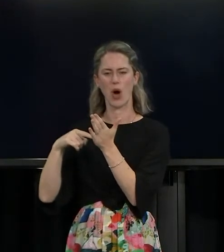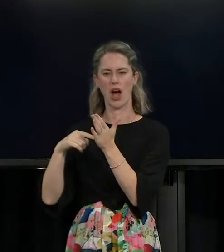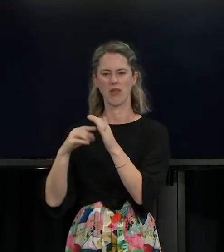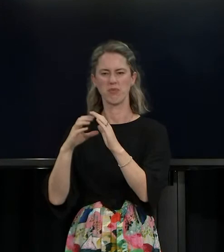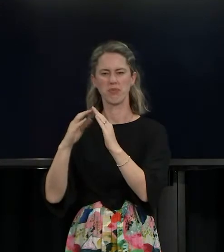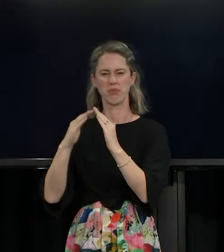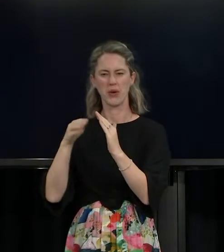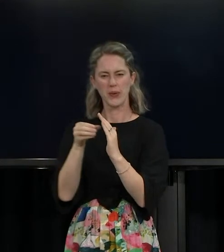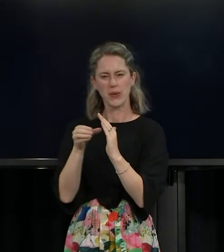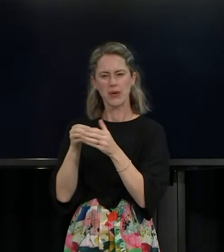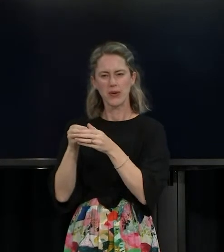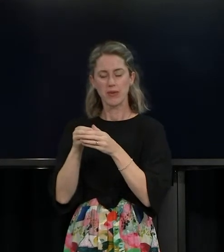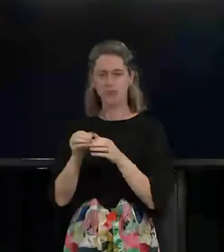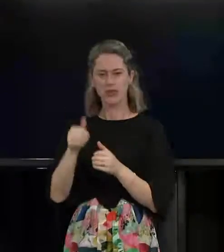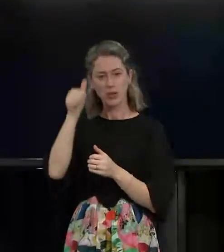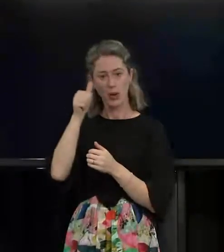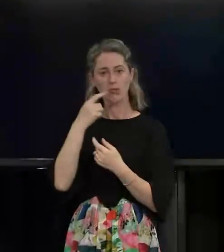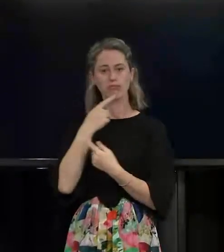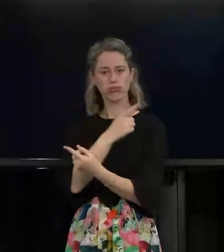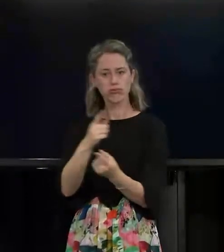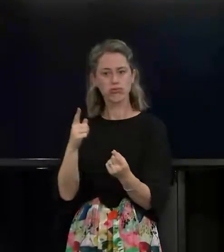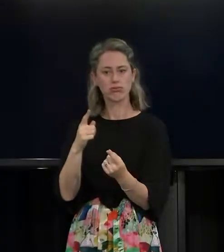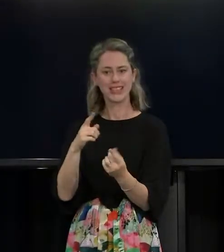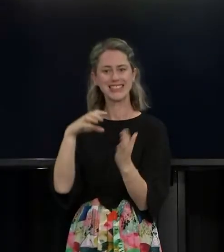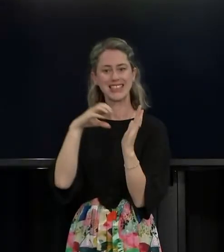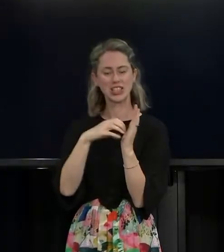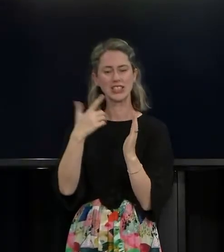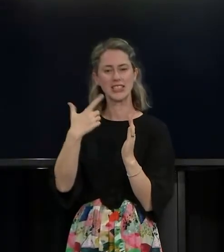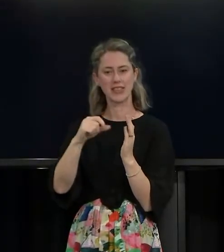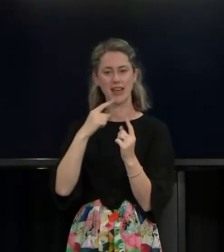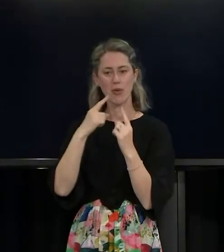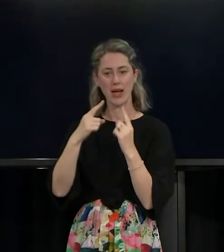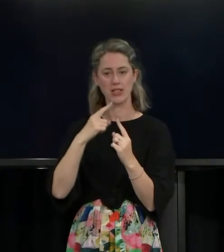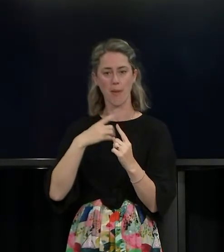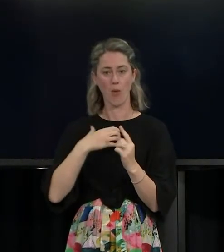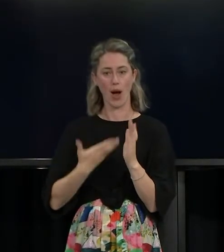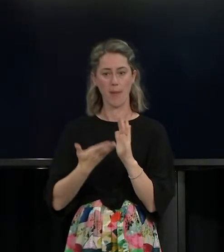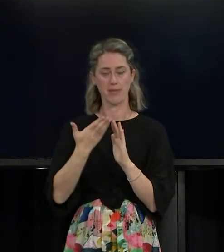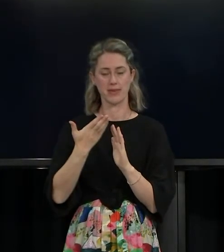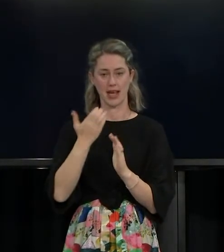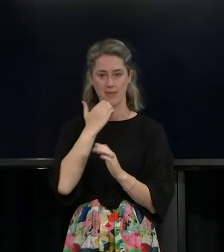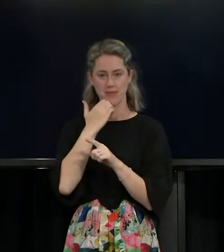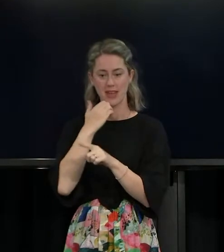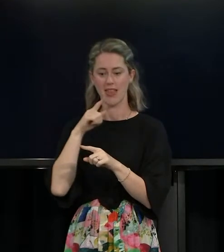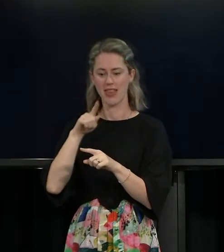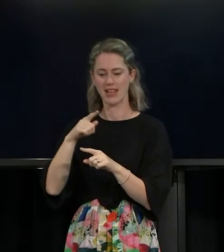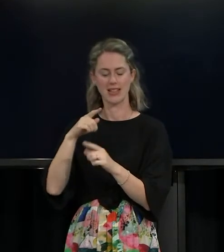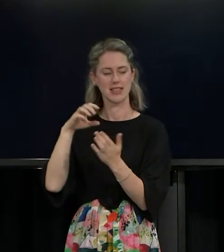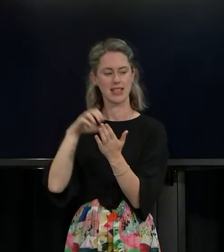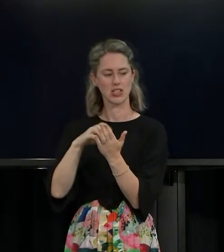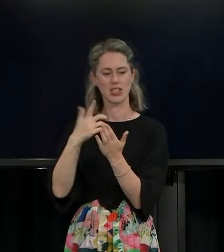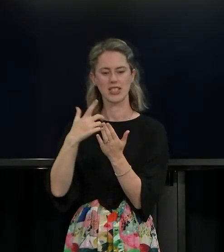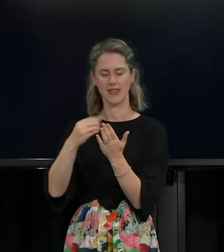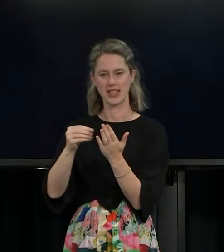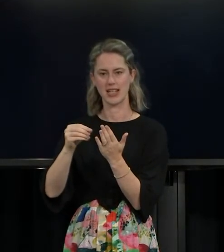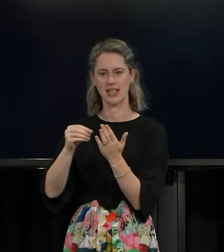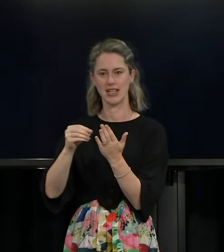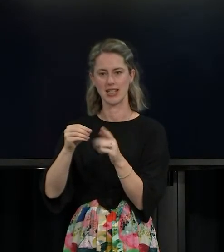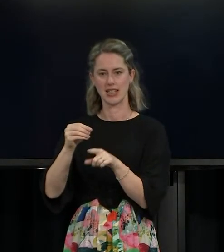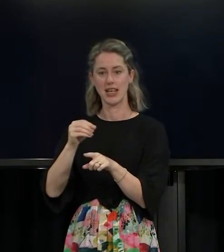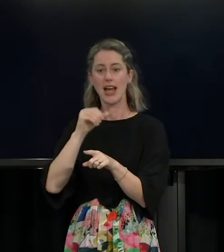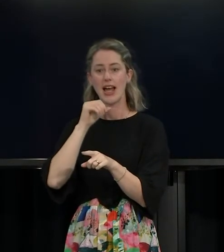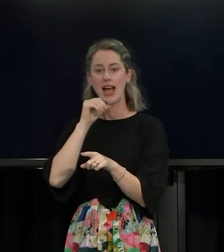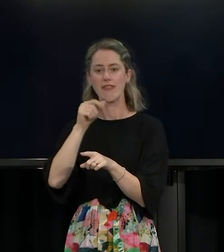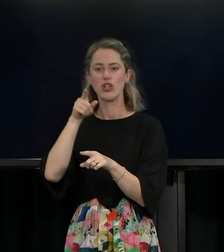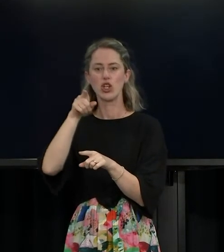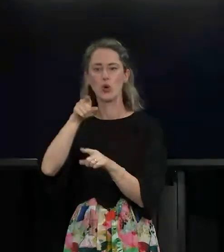the Section 70 notice that has been in place, just an update there, I'm lifting that Section 70 order for people outside